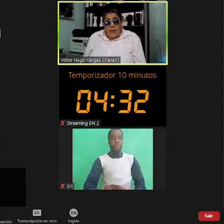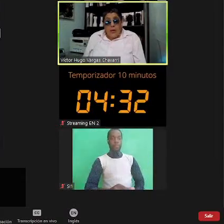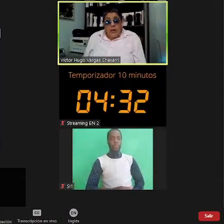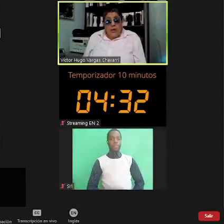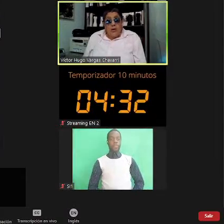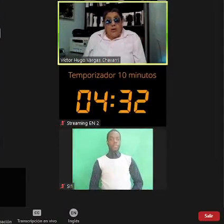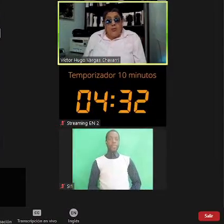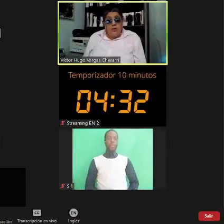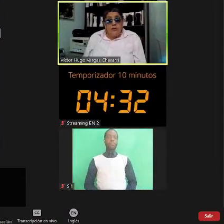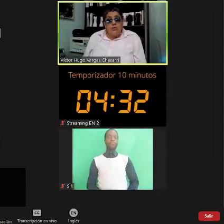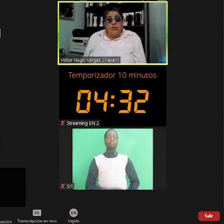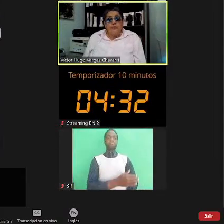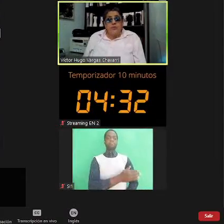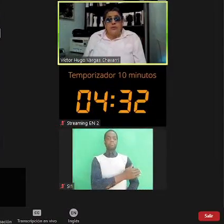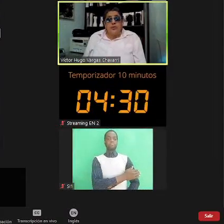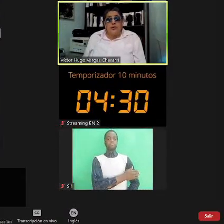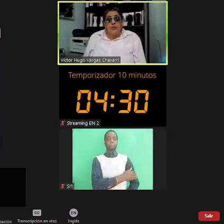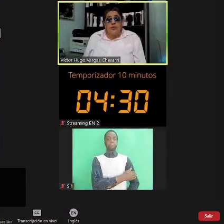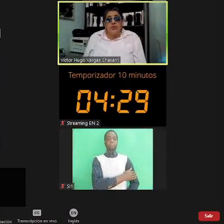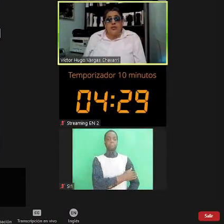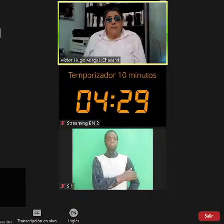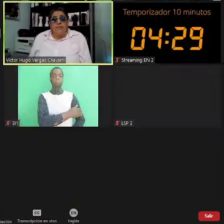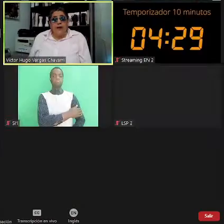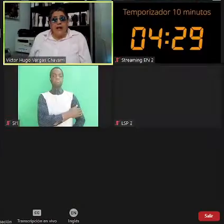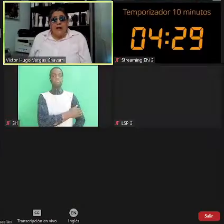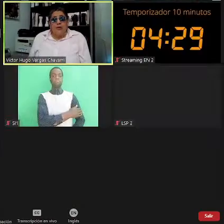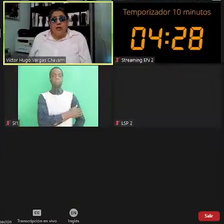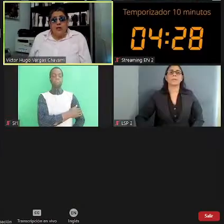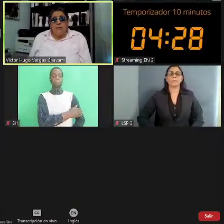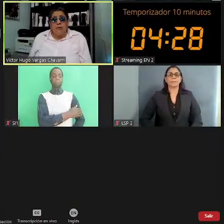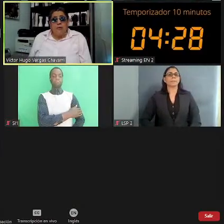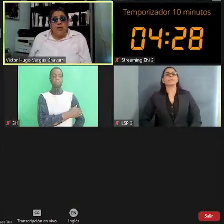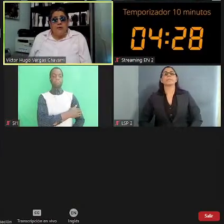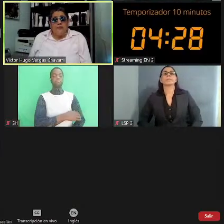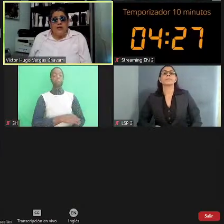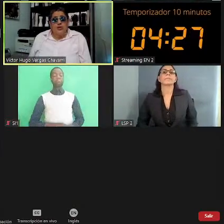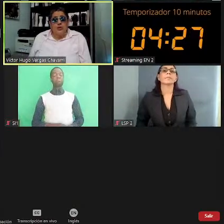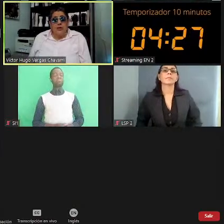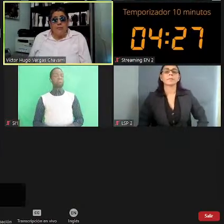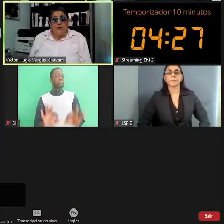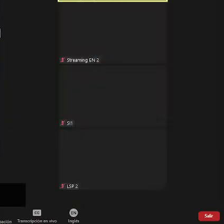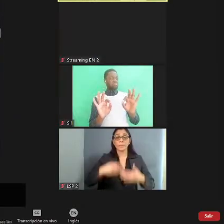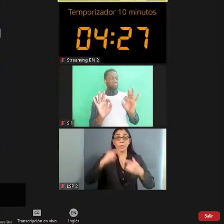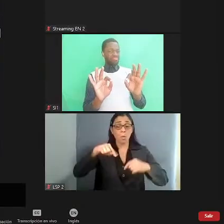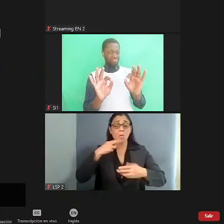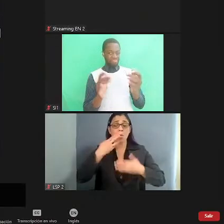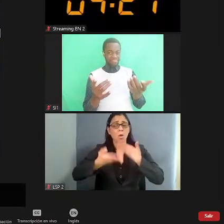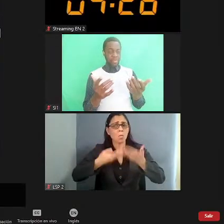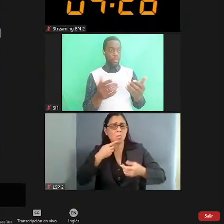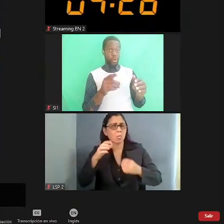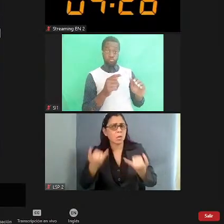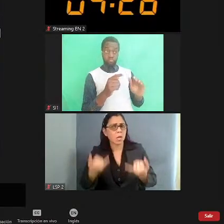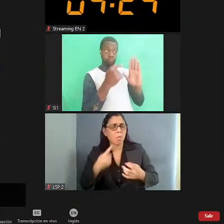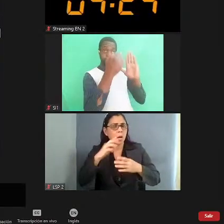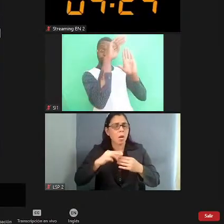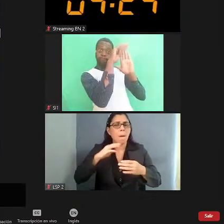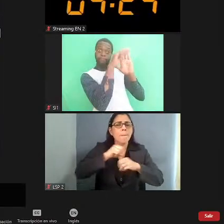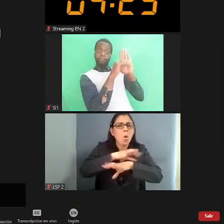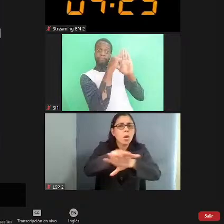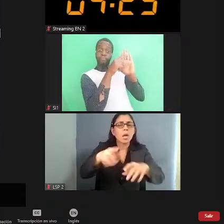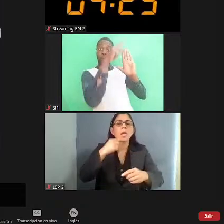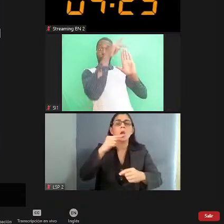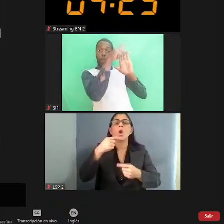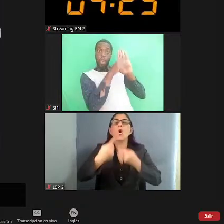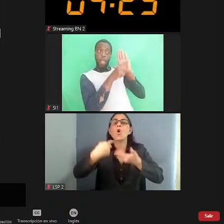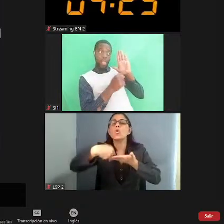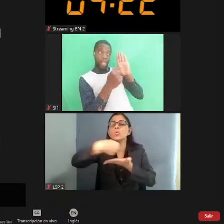of the state so how was the consultation process for this policy well i'm just going to talk